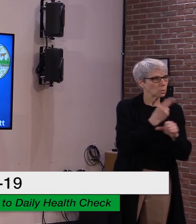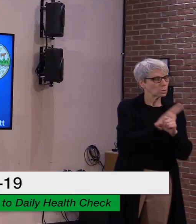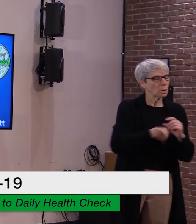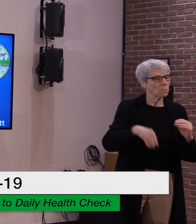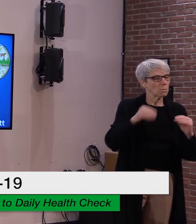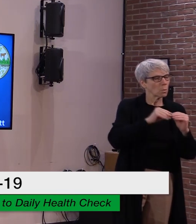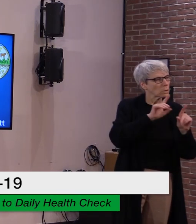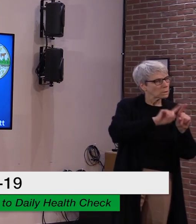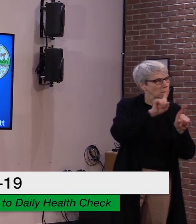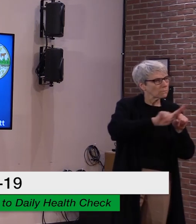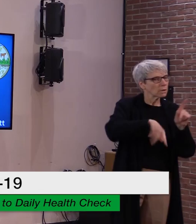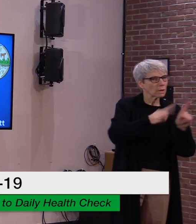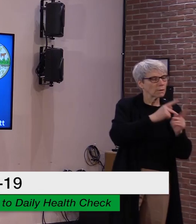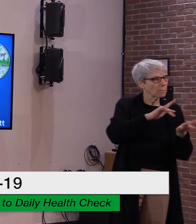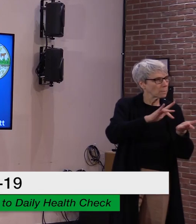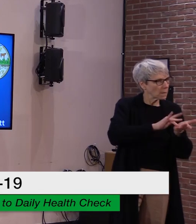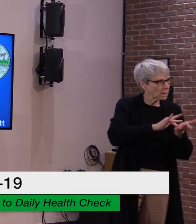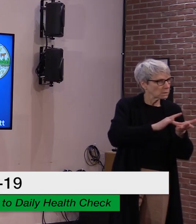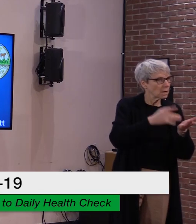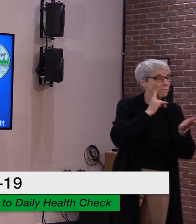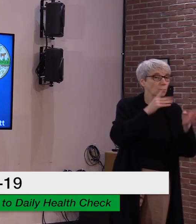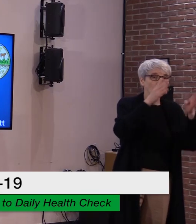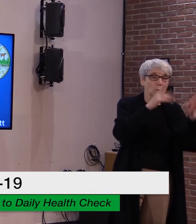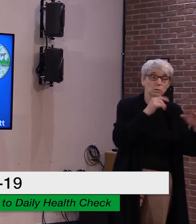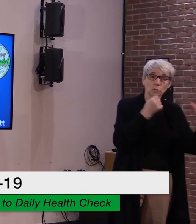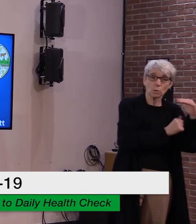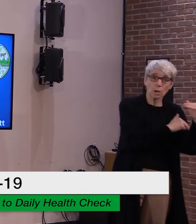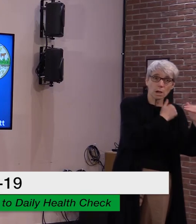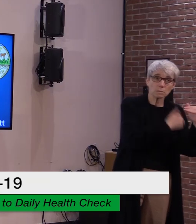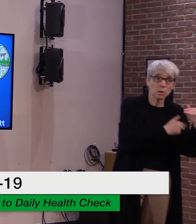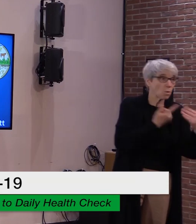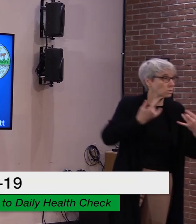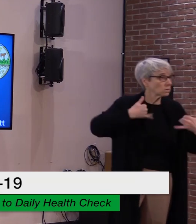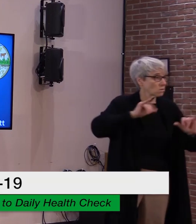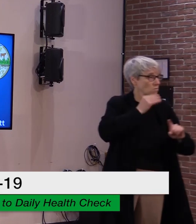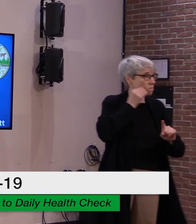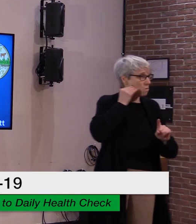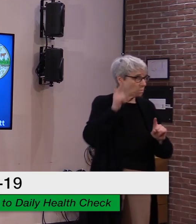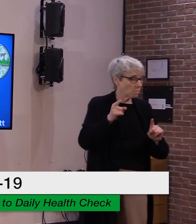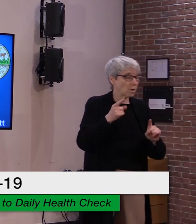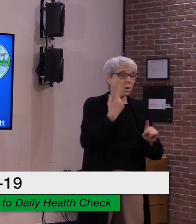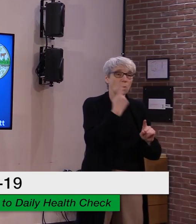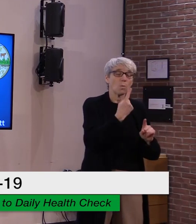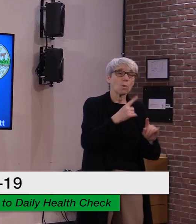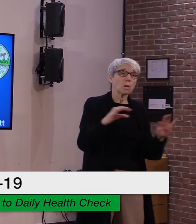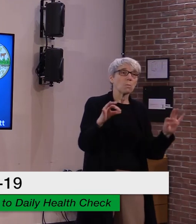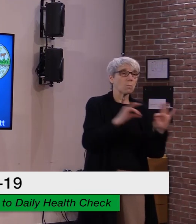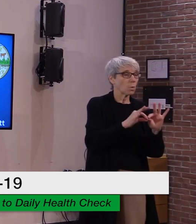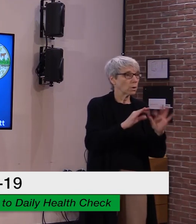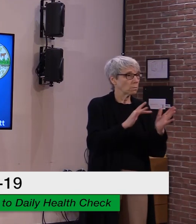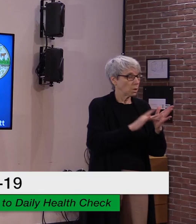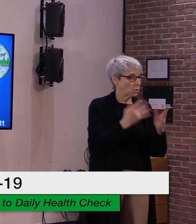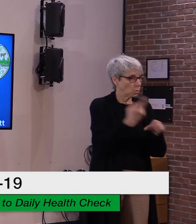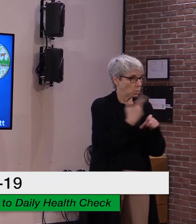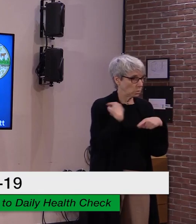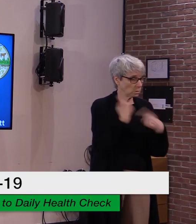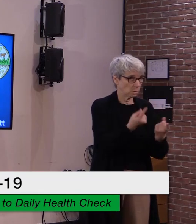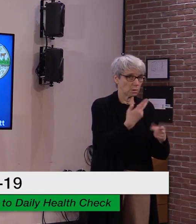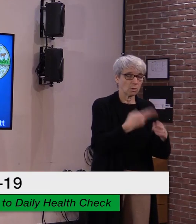hospitalization the major anti-viral drug that has been in use for hospitalized patients has been rem deservier